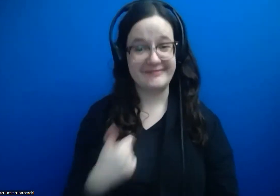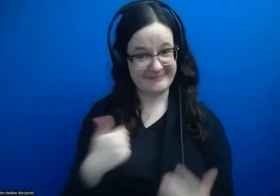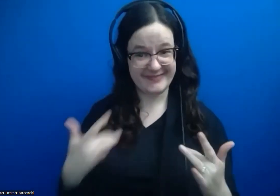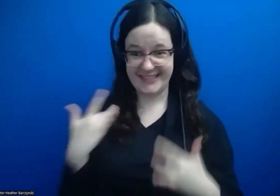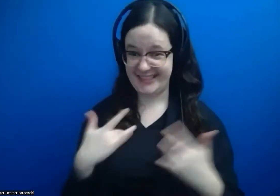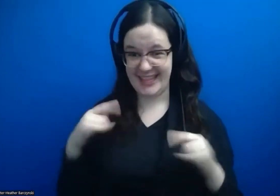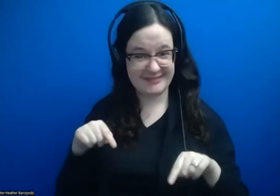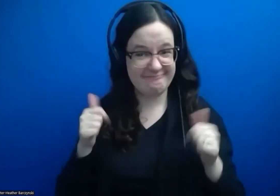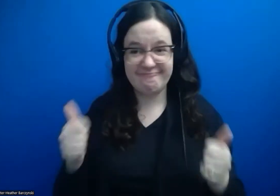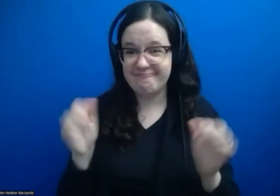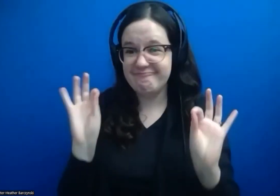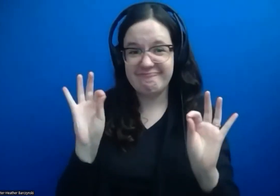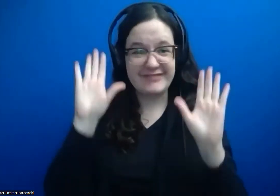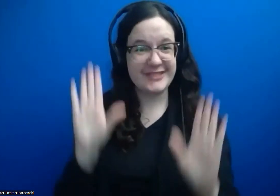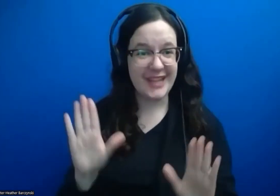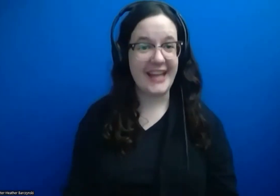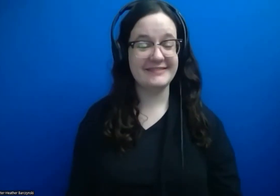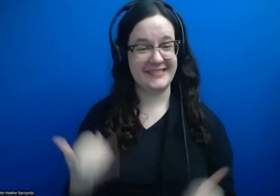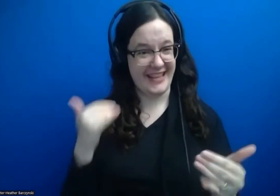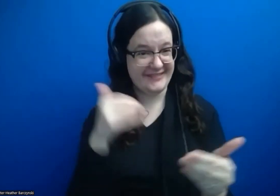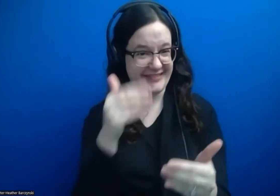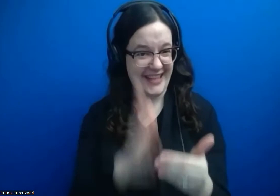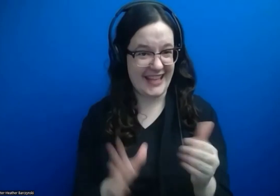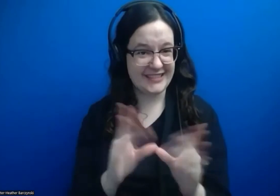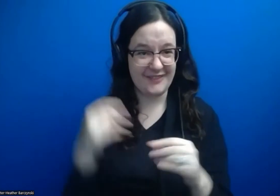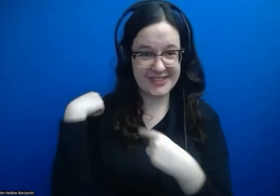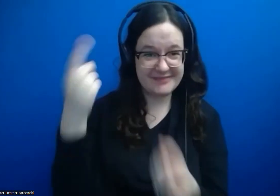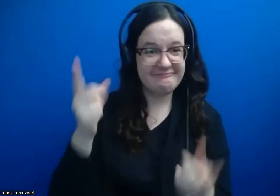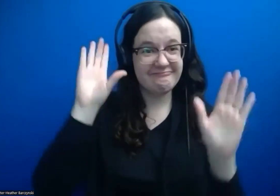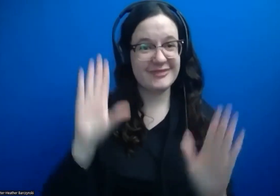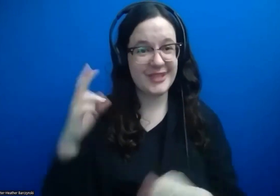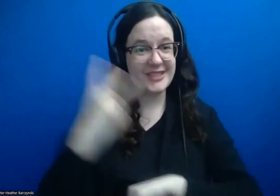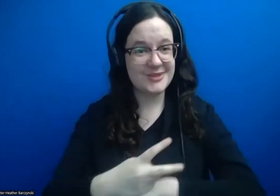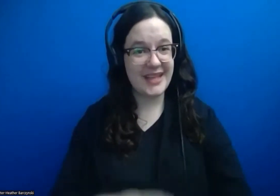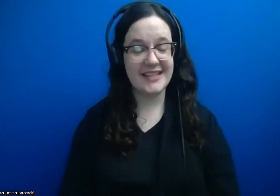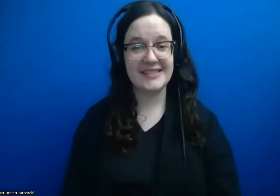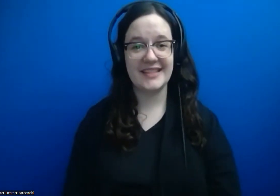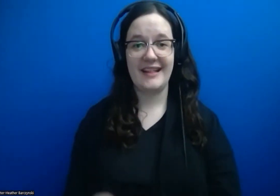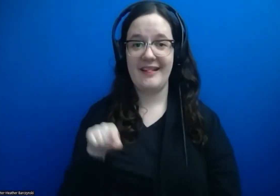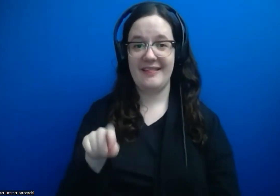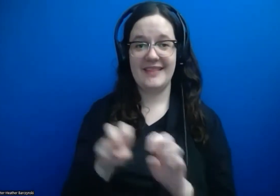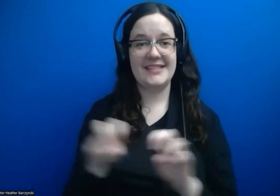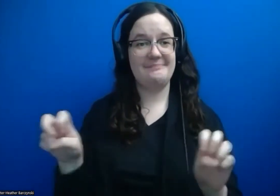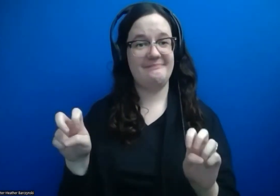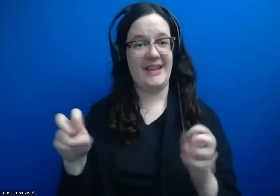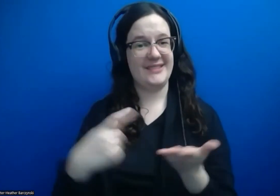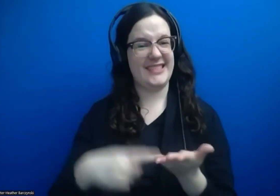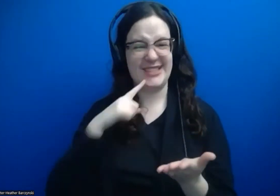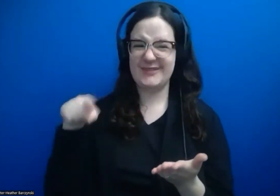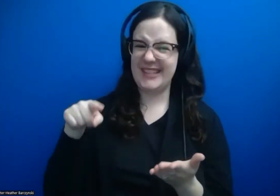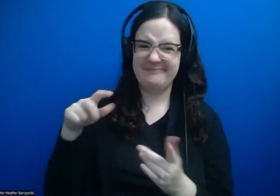great. We're at the end of the conference. It's been a great 2 days. And I'm looking at this panel discussion as the capstone,